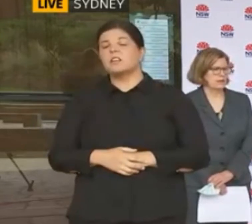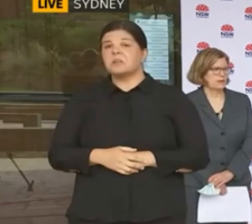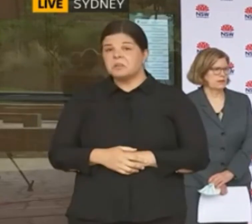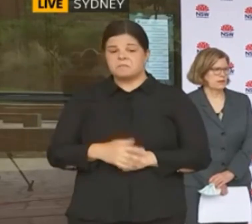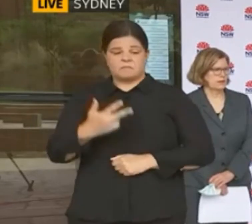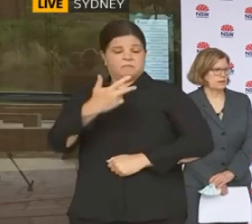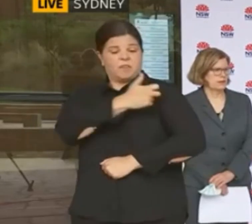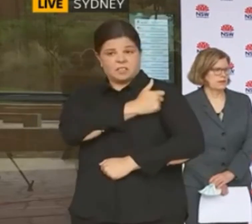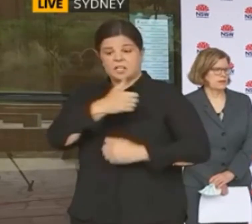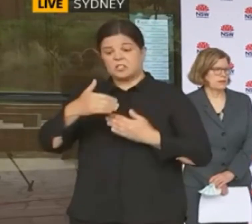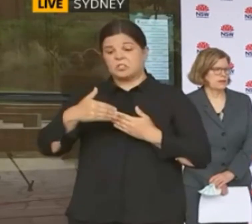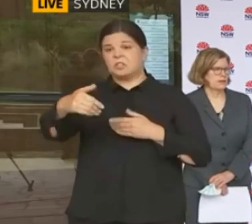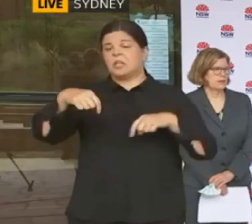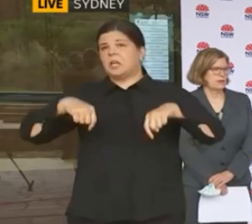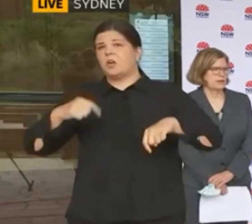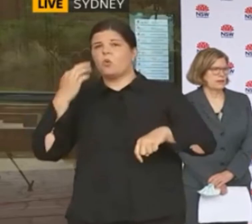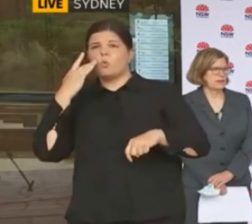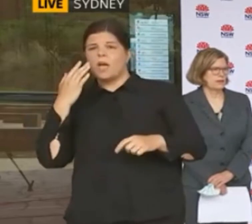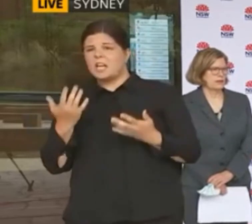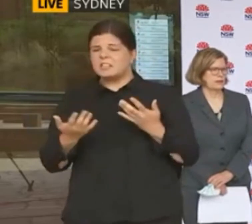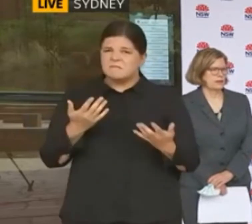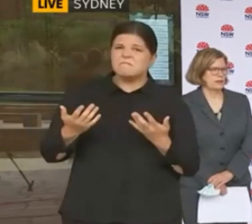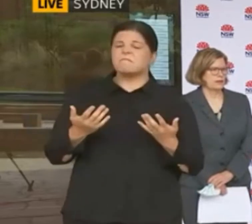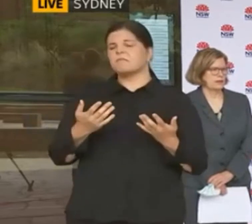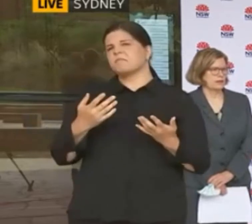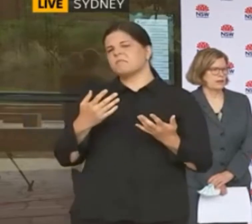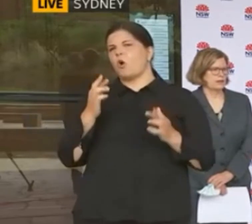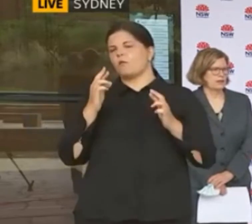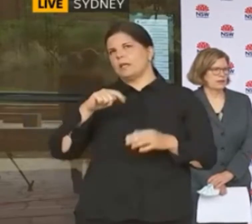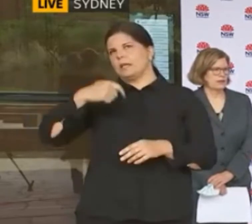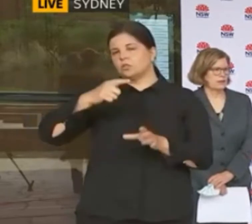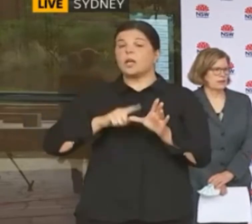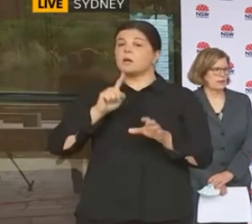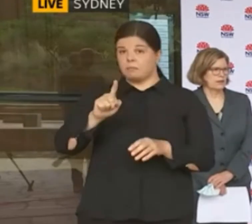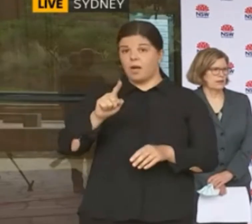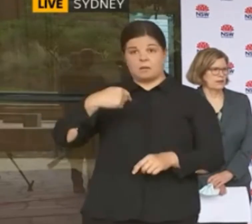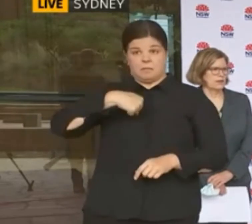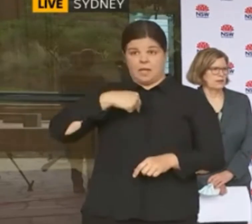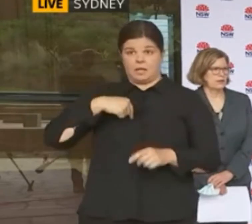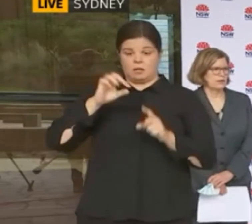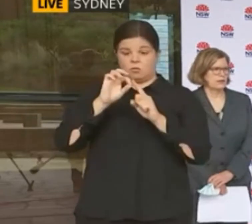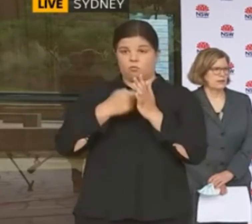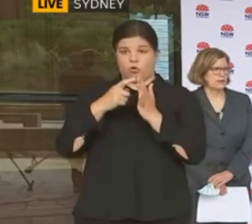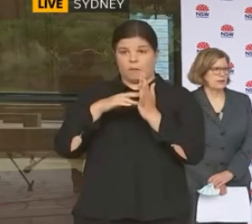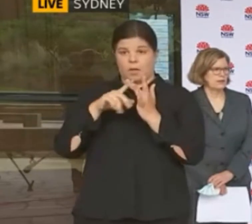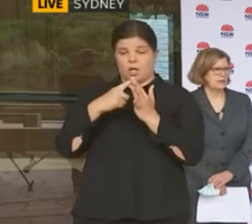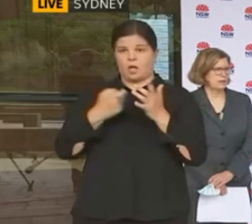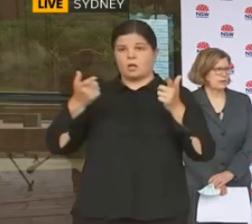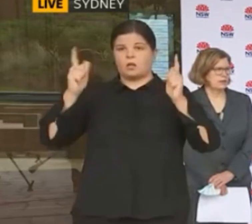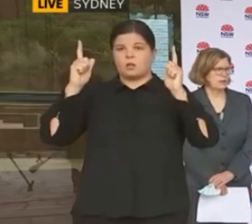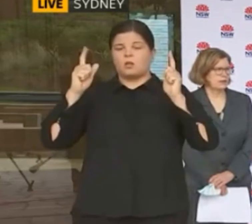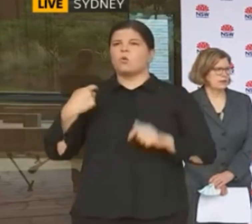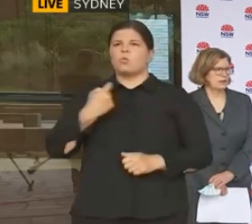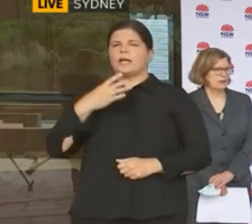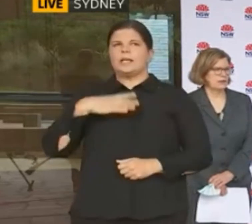assessments about when a vaccine will be made available. But I want to make it very clear to the people of New South Wales that as the Premier and as the government, we're acting as though there is no